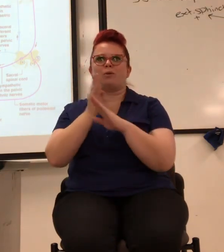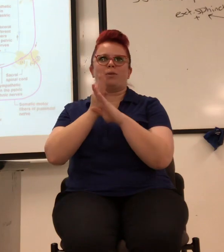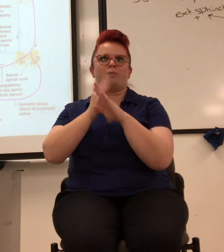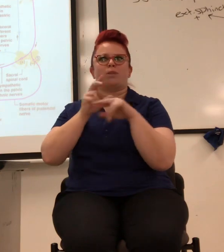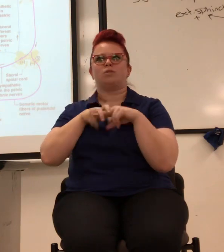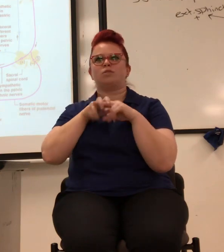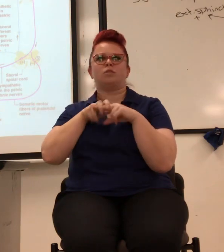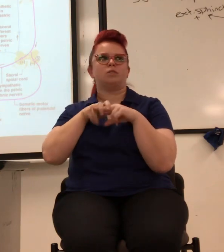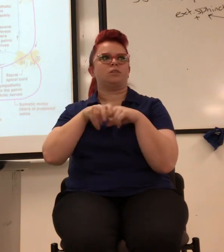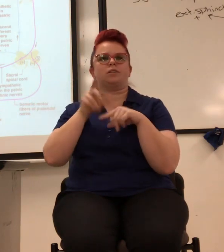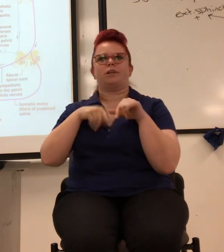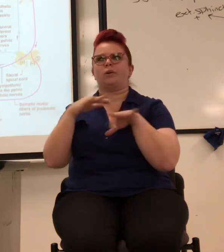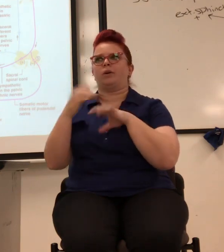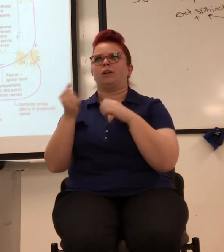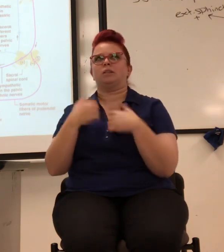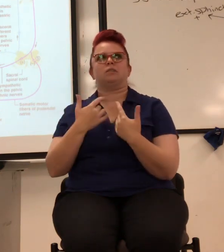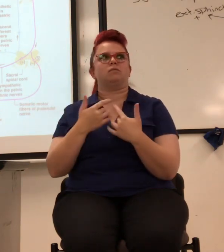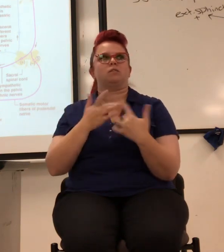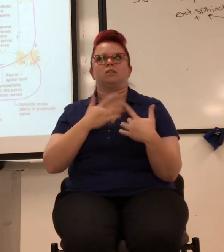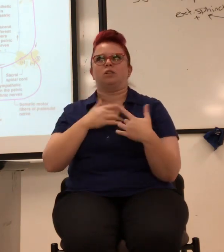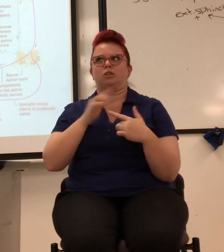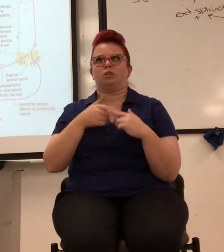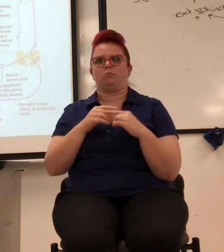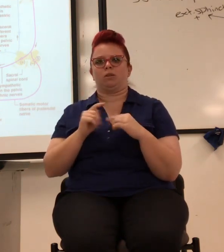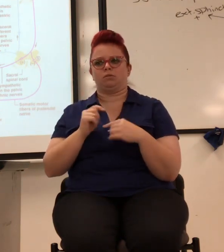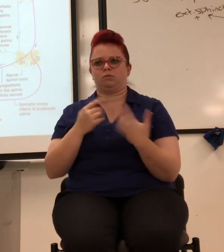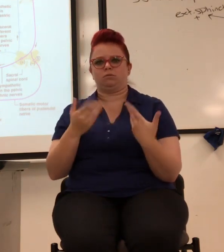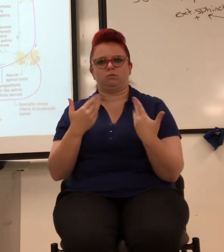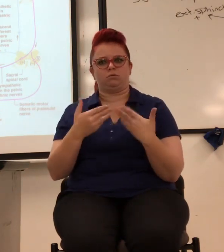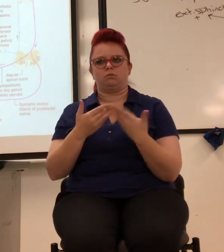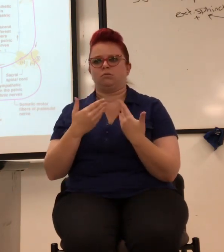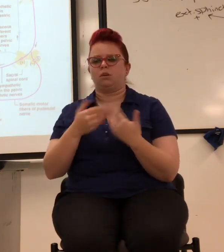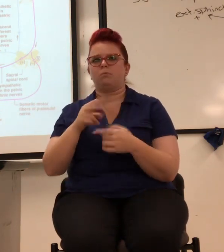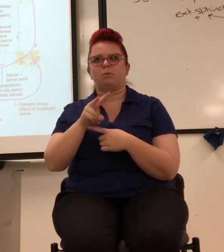directly to the external sphincter.